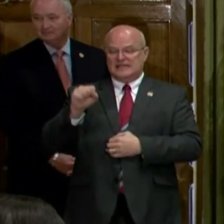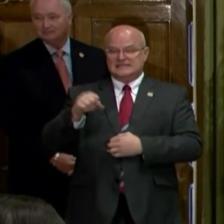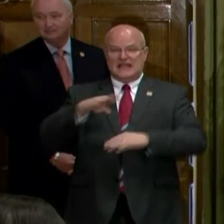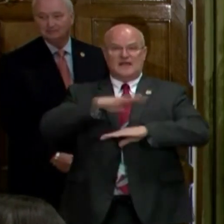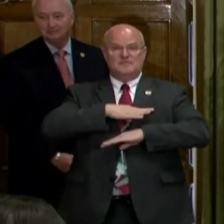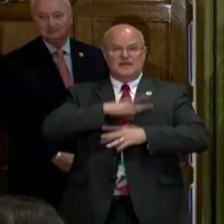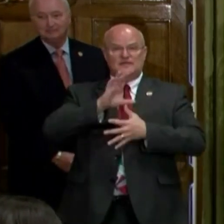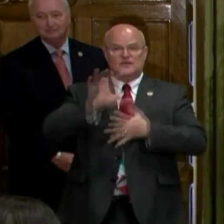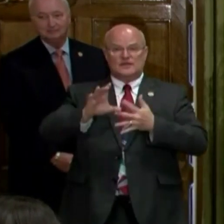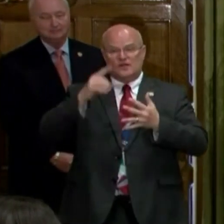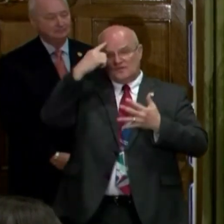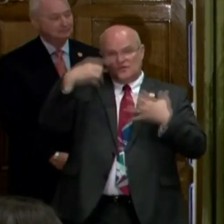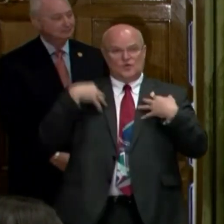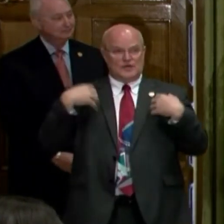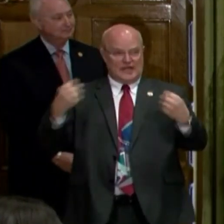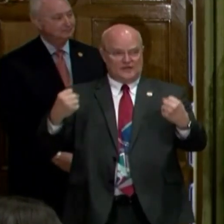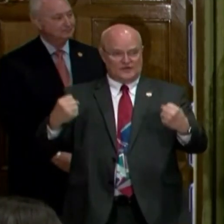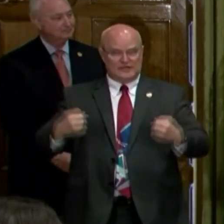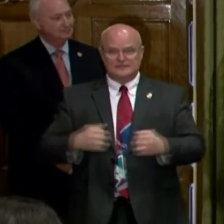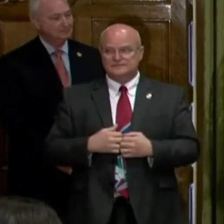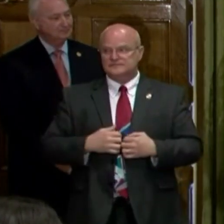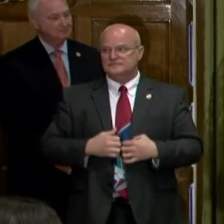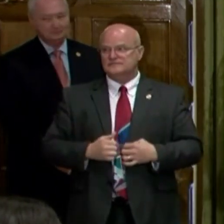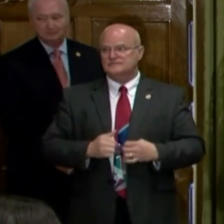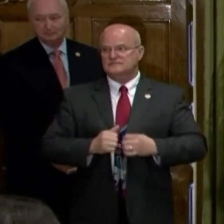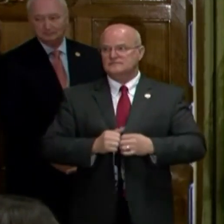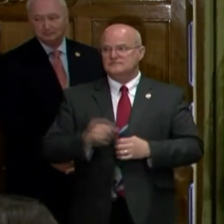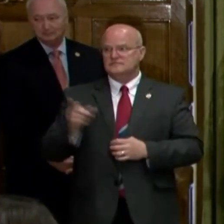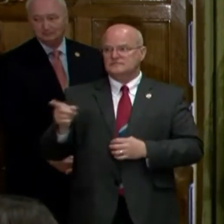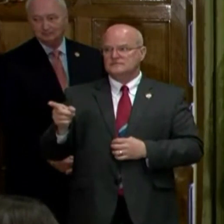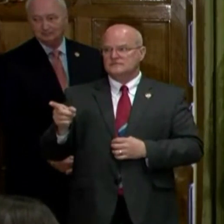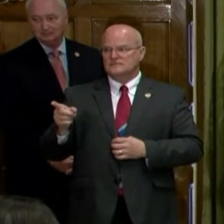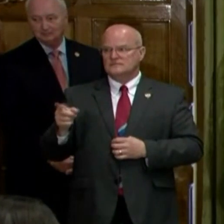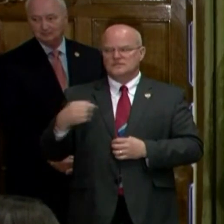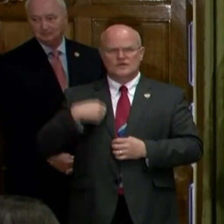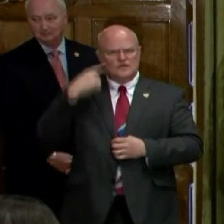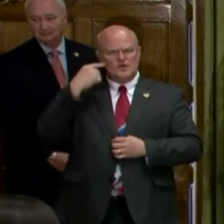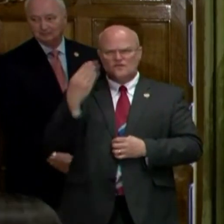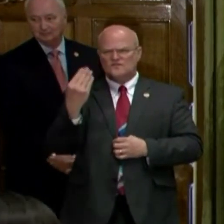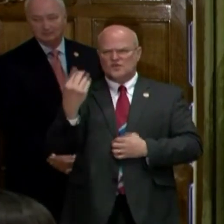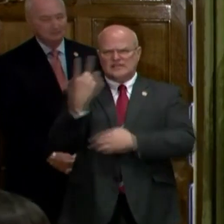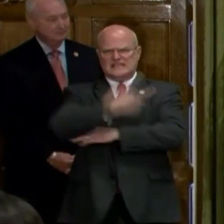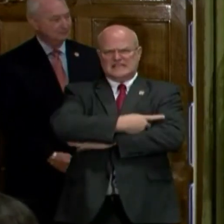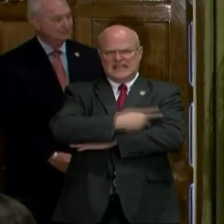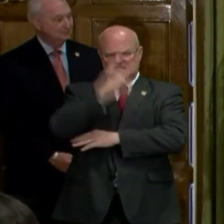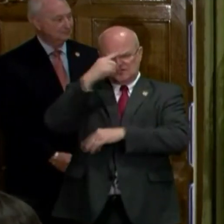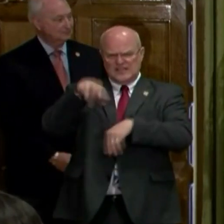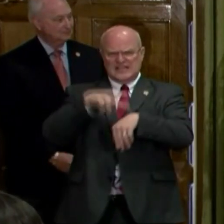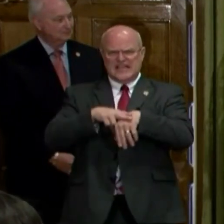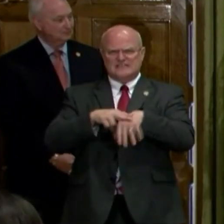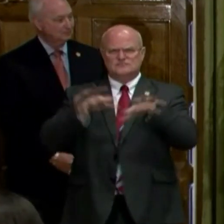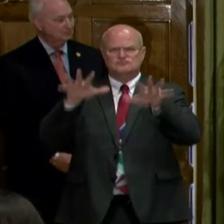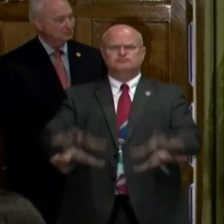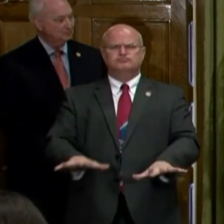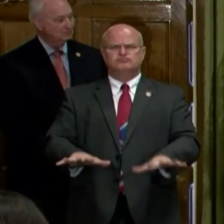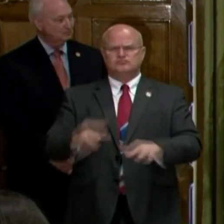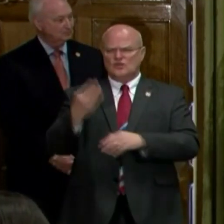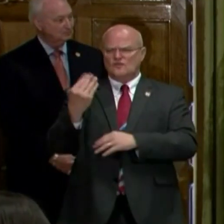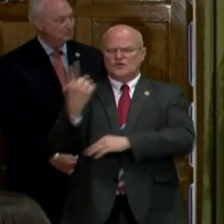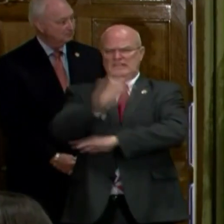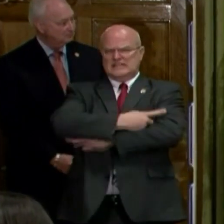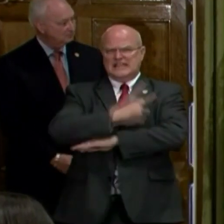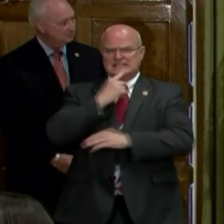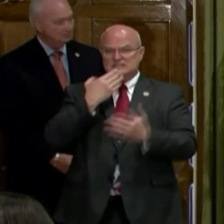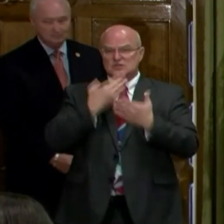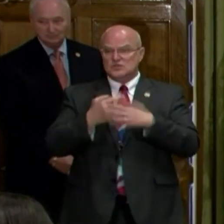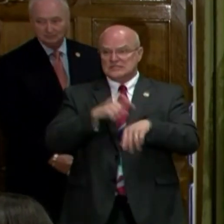those criteria for recovery. Doctor, we heard a figure of 14 days for like a national shutdown. Do you think 14 days is like